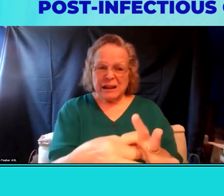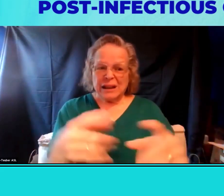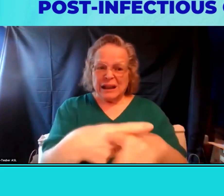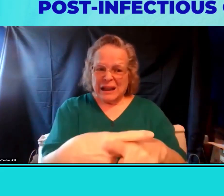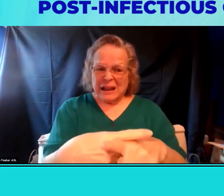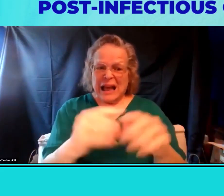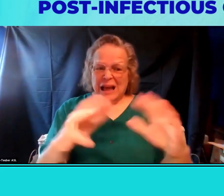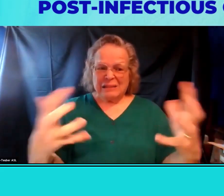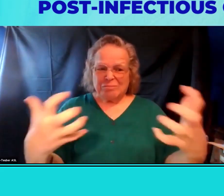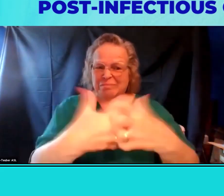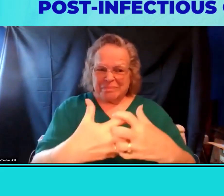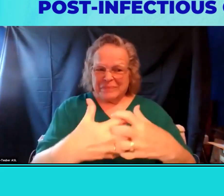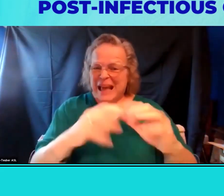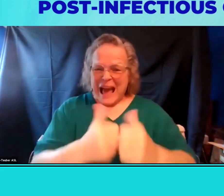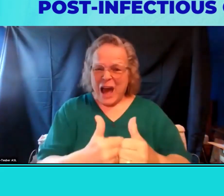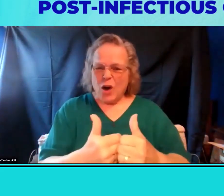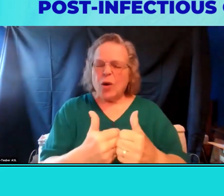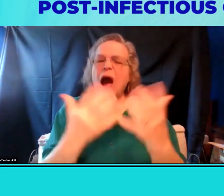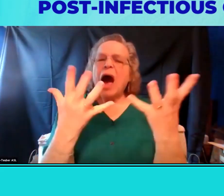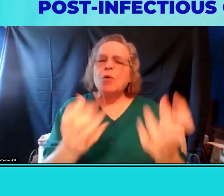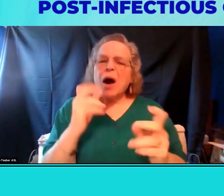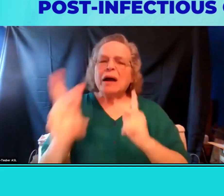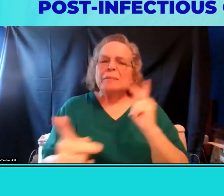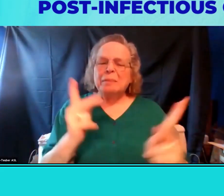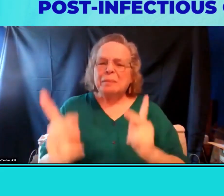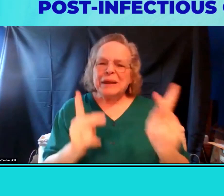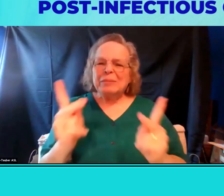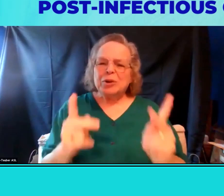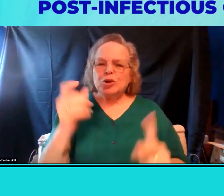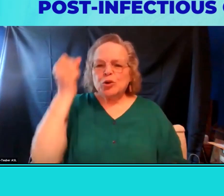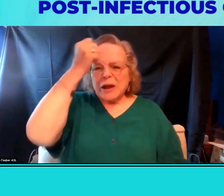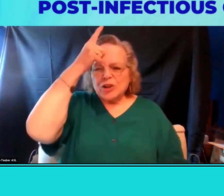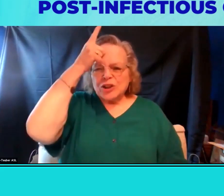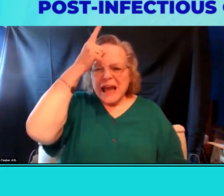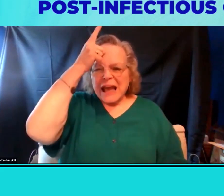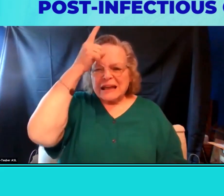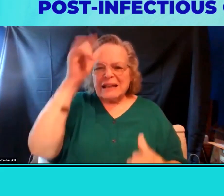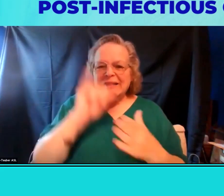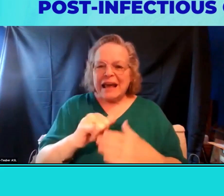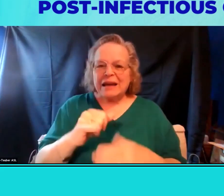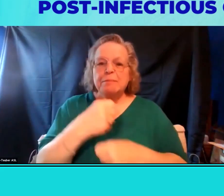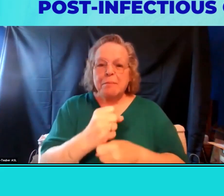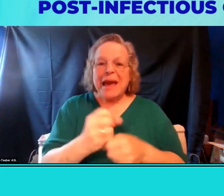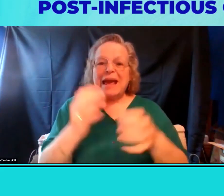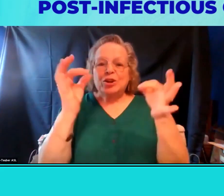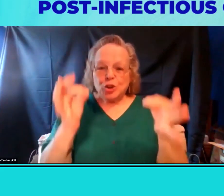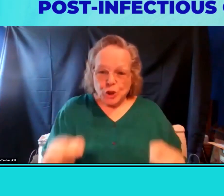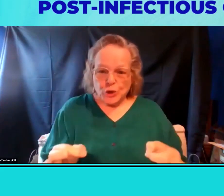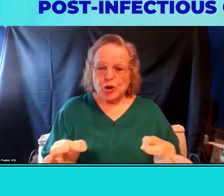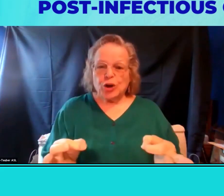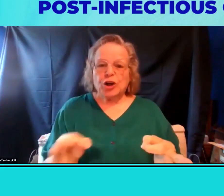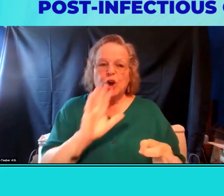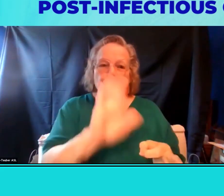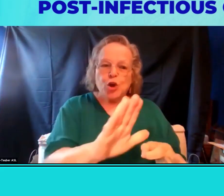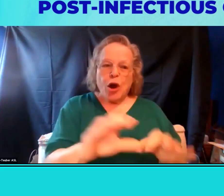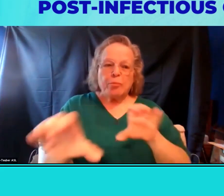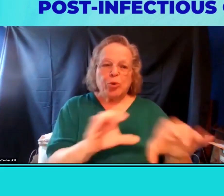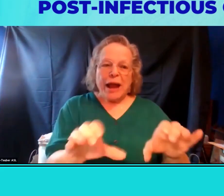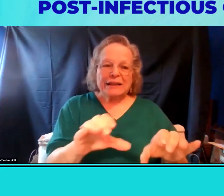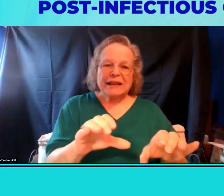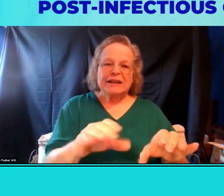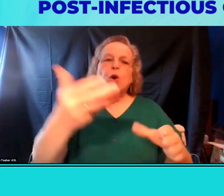for doctors and care providers to take away is the importance of making sure your practice is